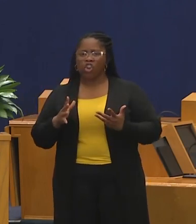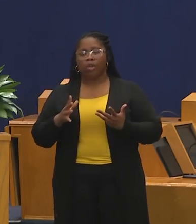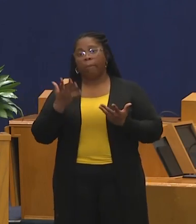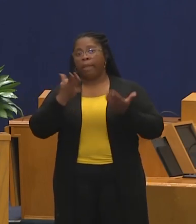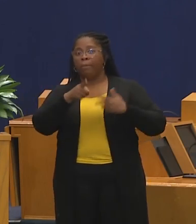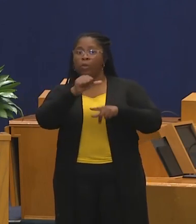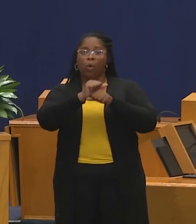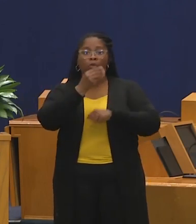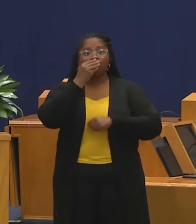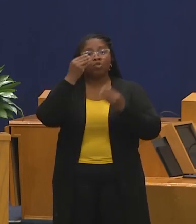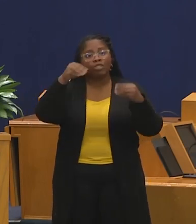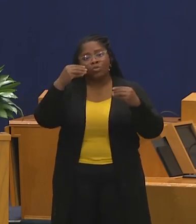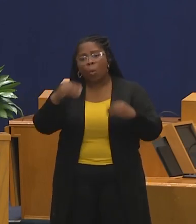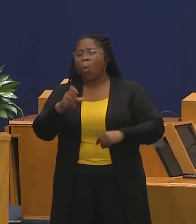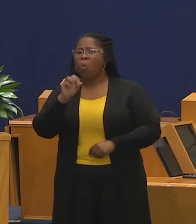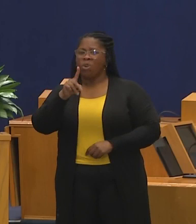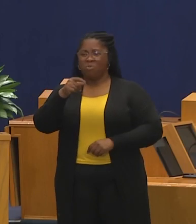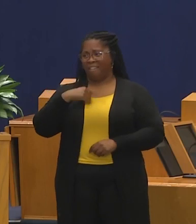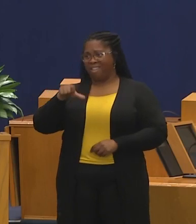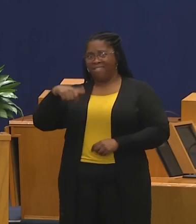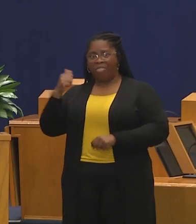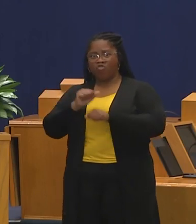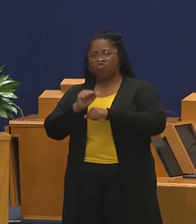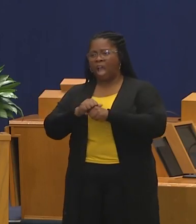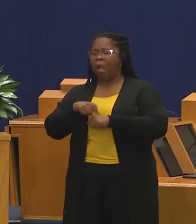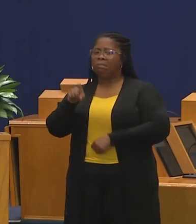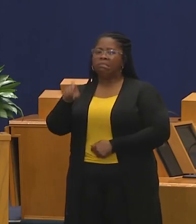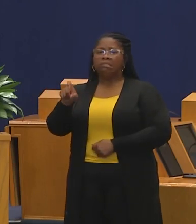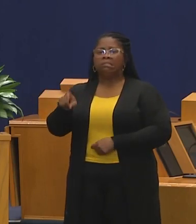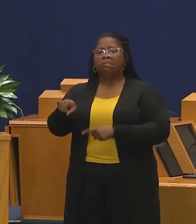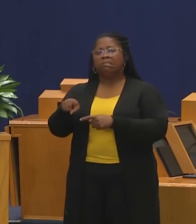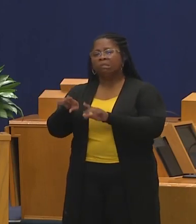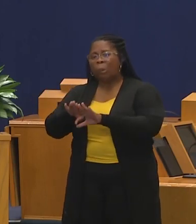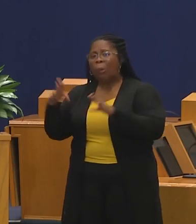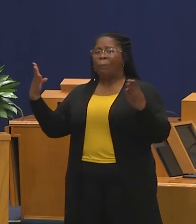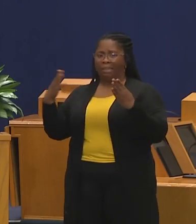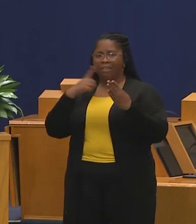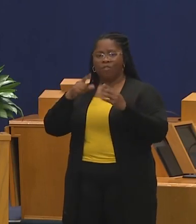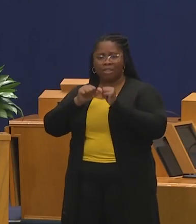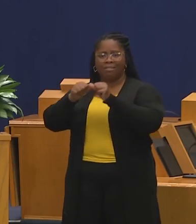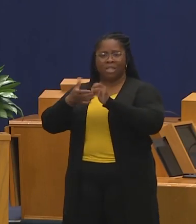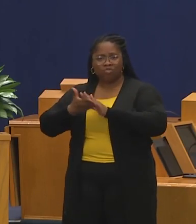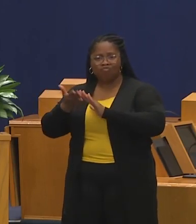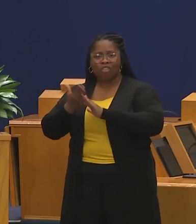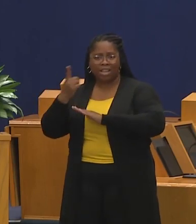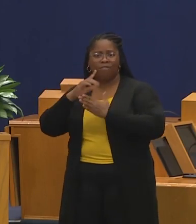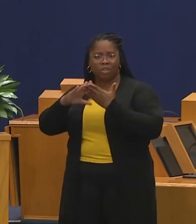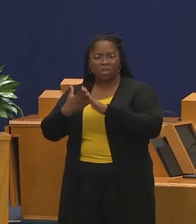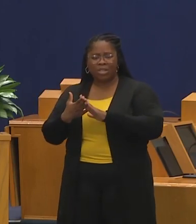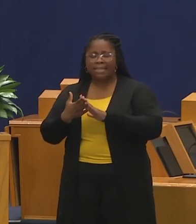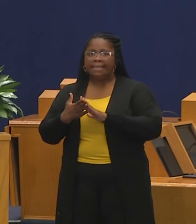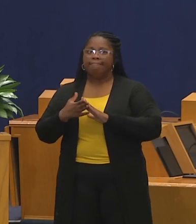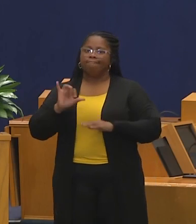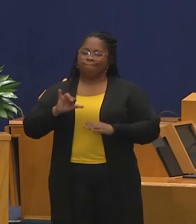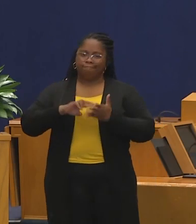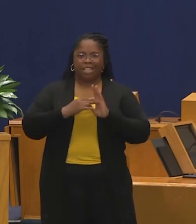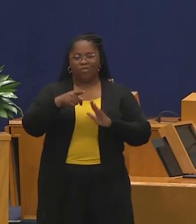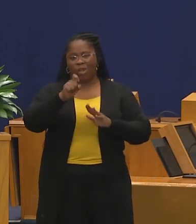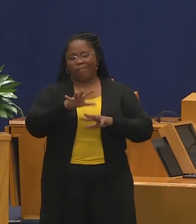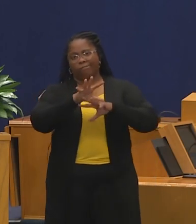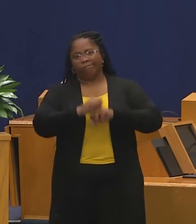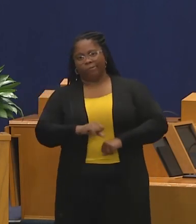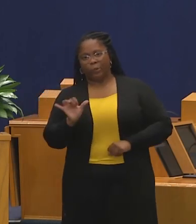grocery store, or we have another job that is so essential for keeping society going. And you've had to adapt as well. Many